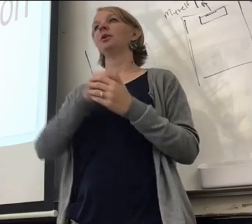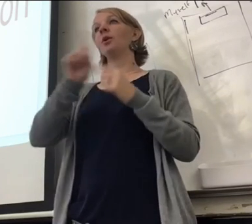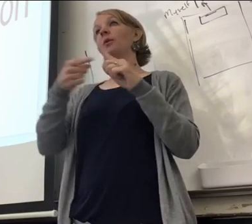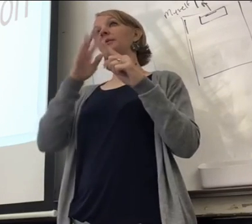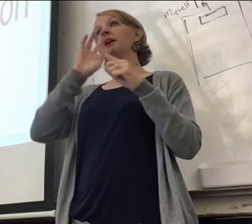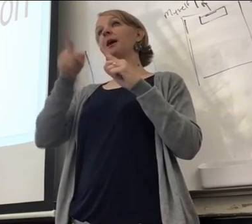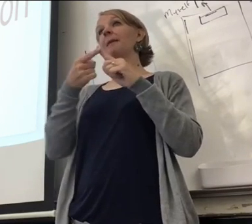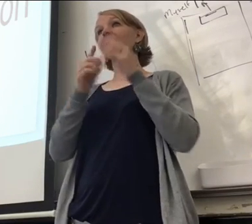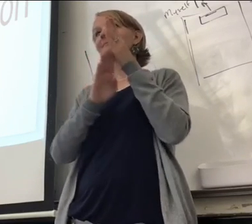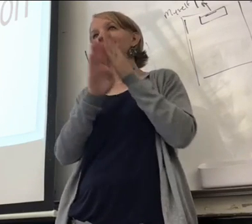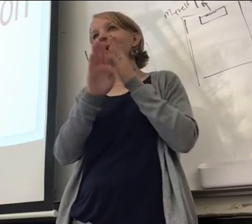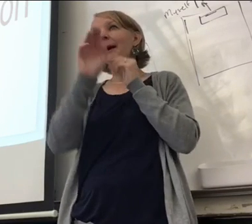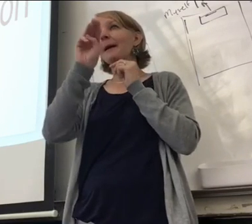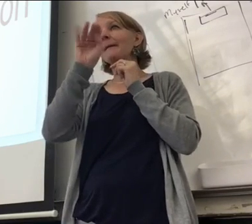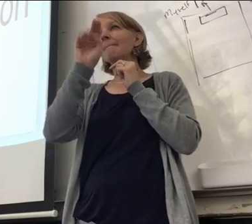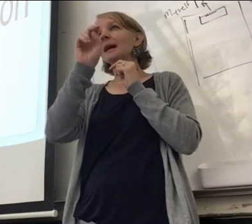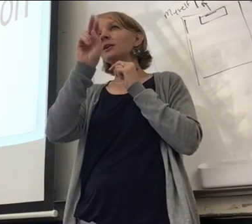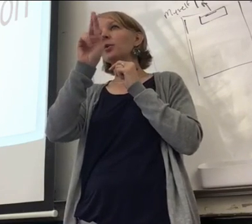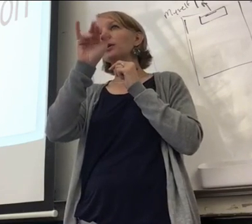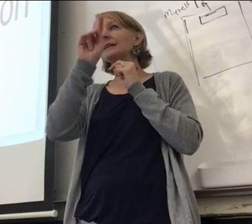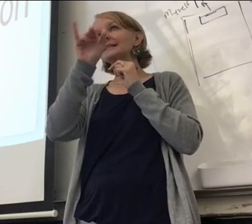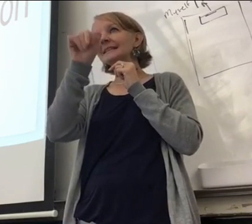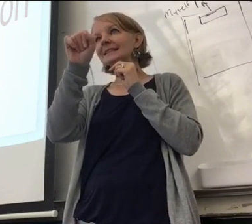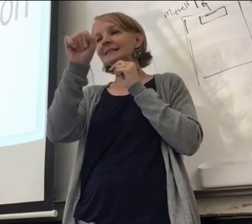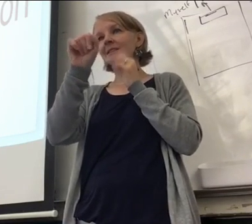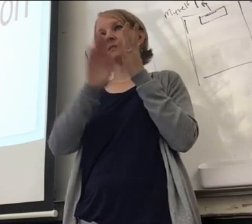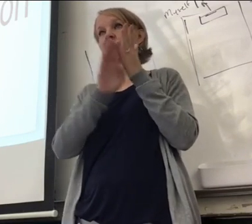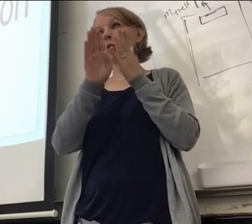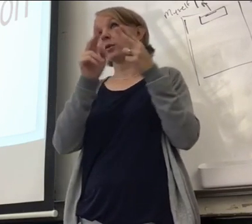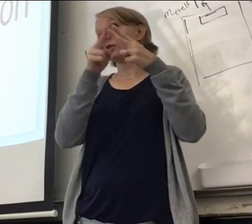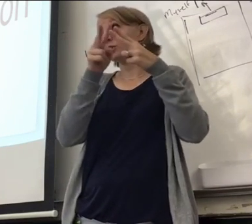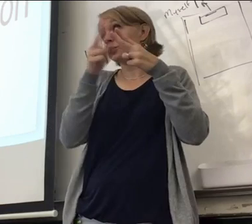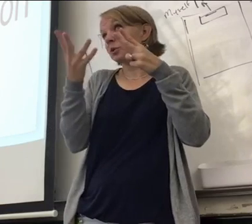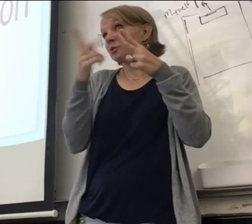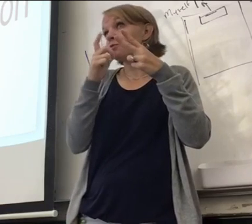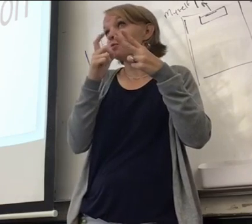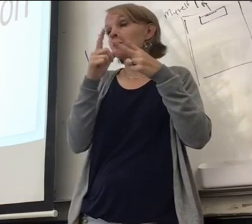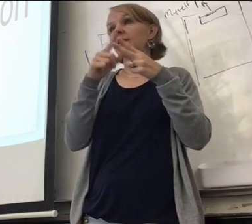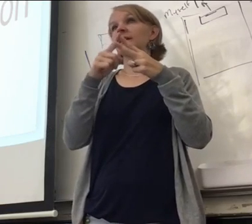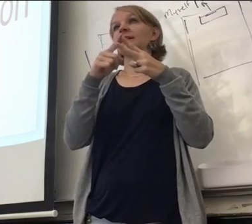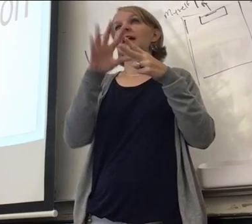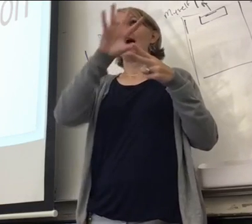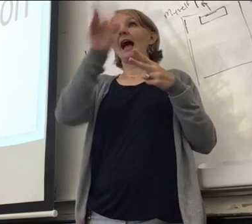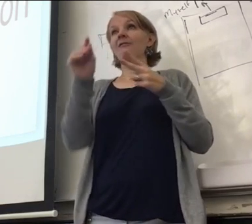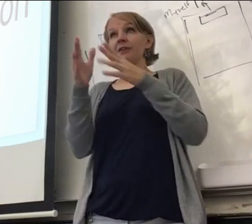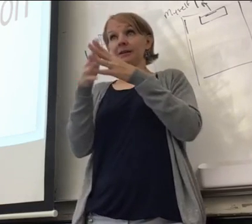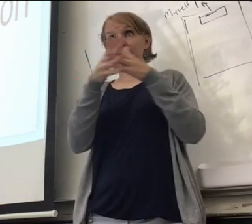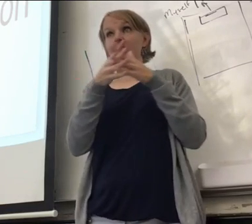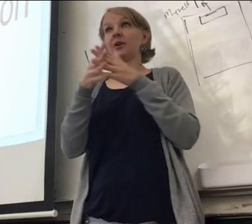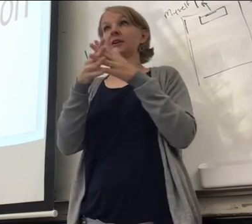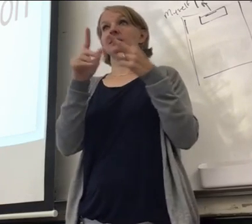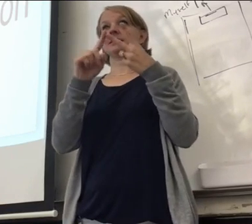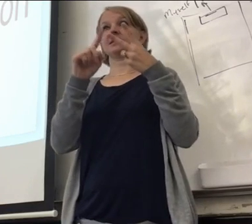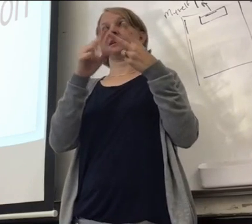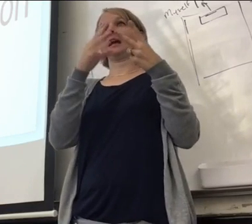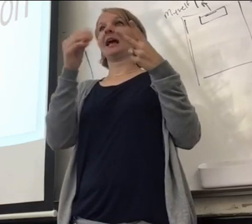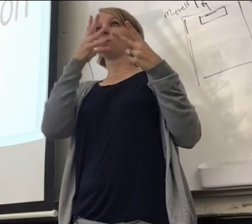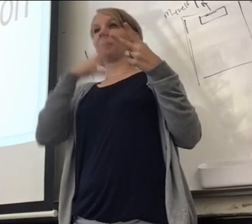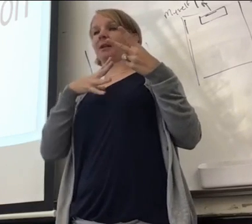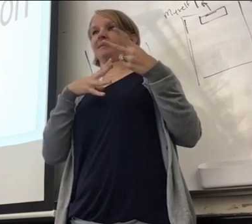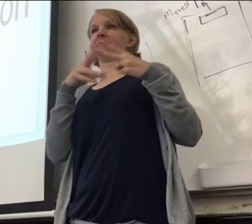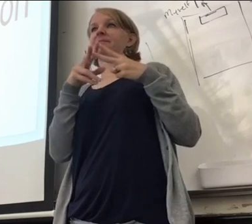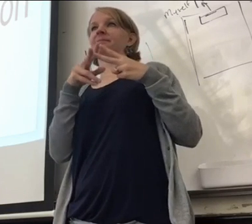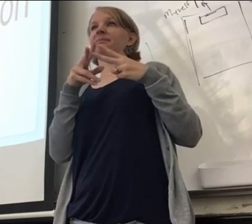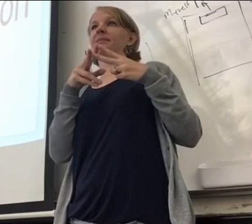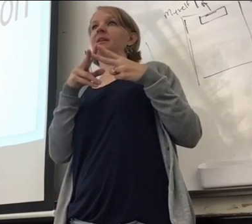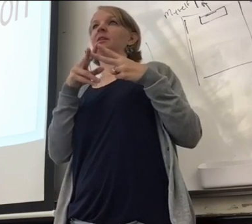about minorities, right, the two minorities that we really want to focus is going to be on African Americans and on women. So we're